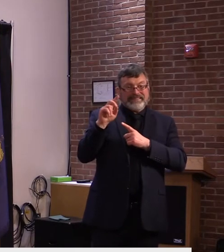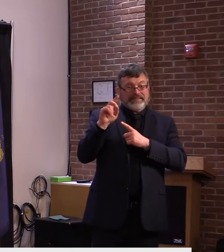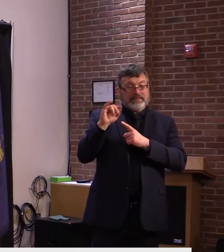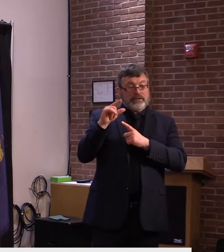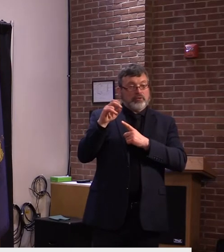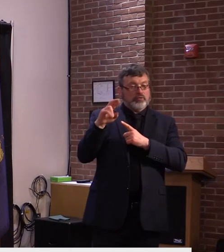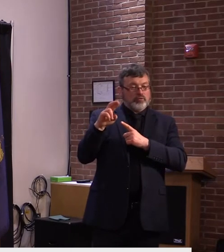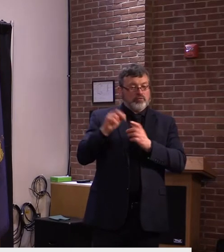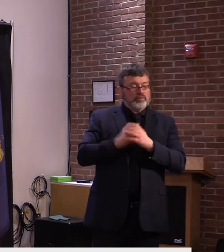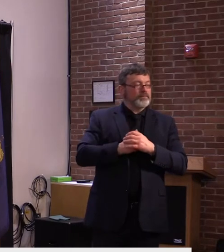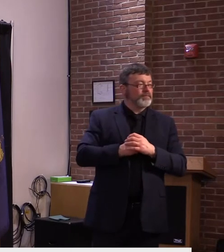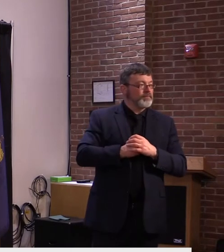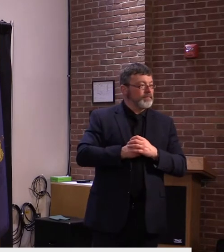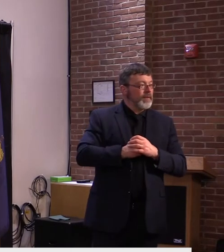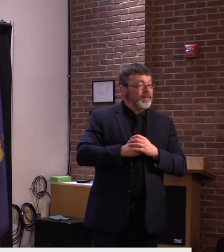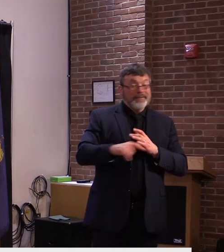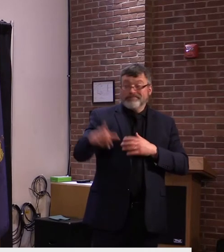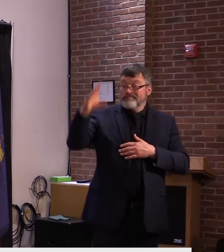Hi.